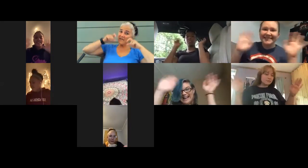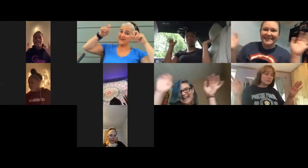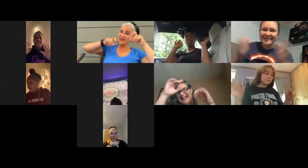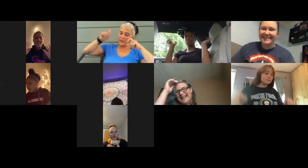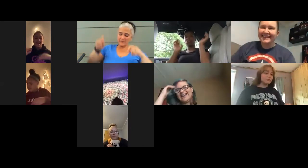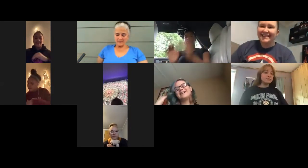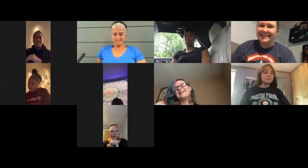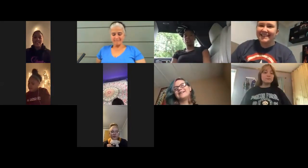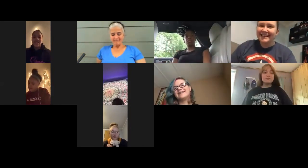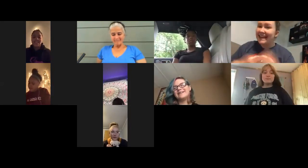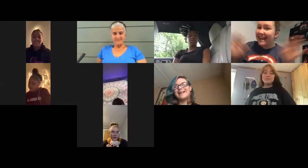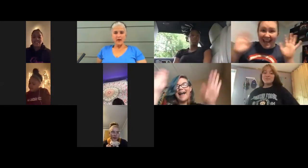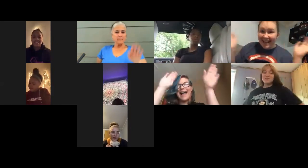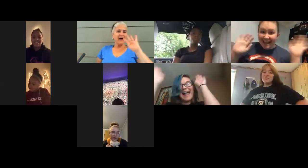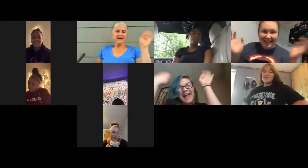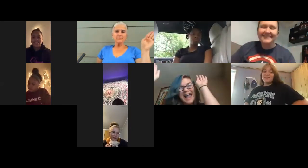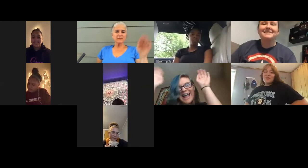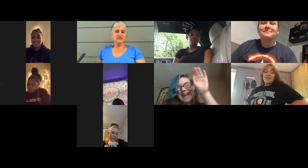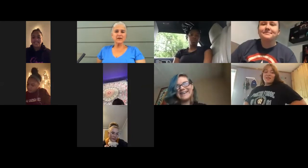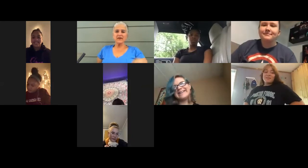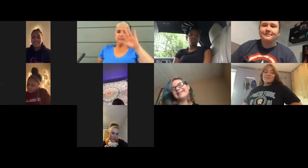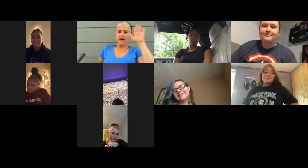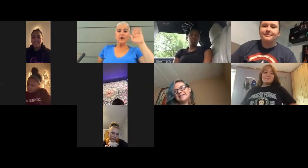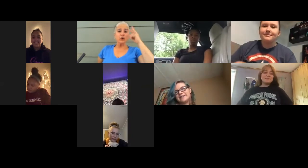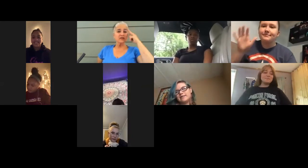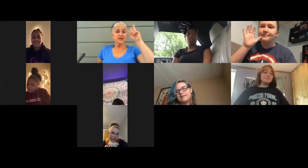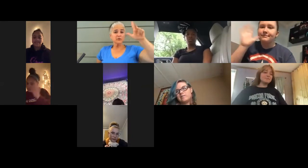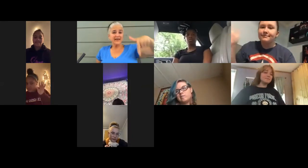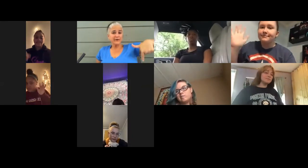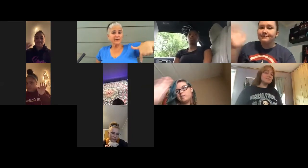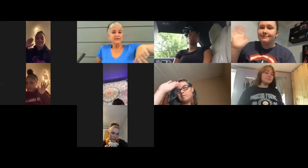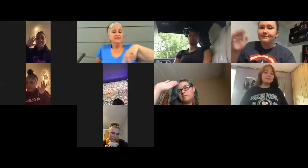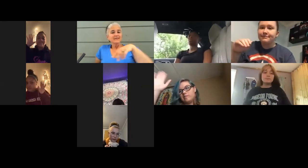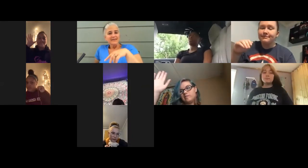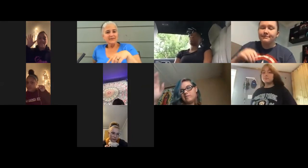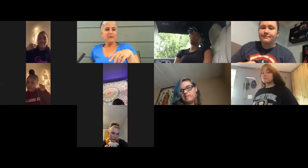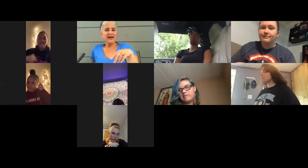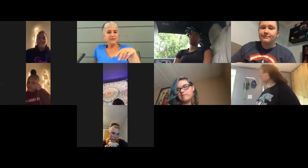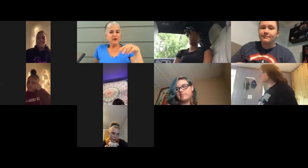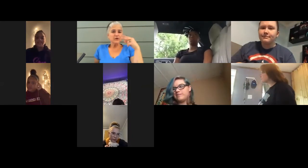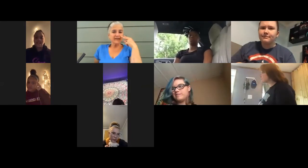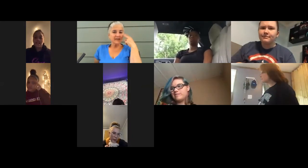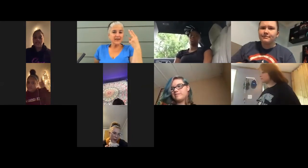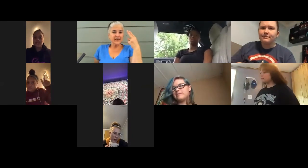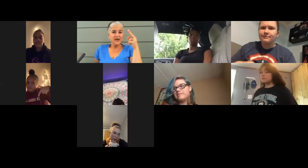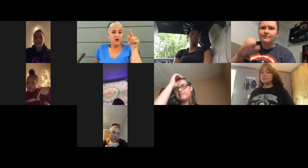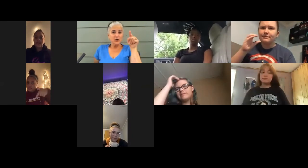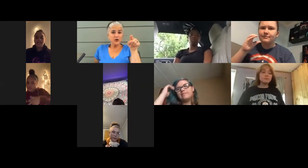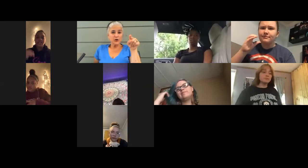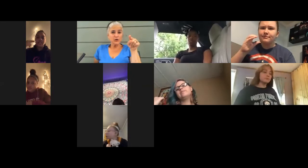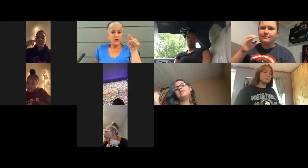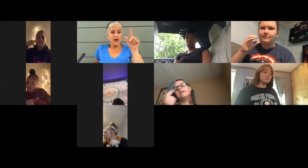Gotta give the hey face though. Bye is pretty much the same thing. Bye or see you later. That one kind of flows like